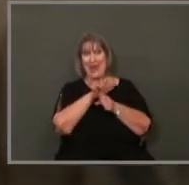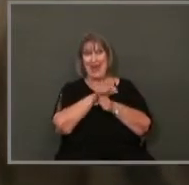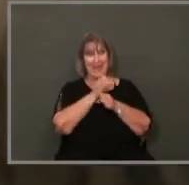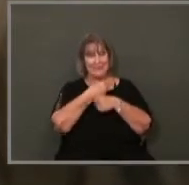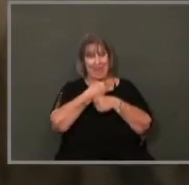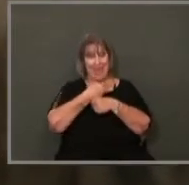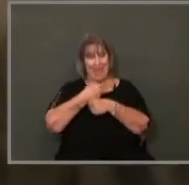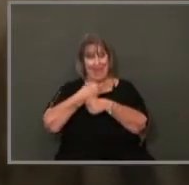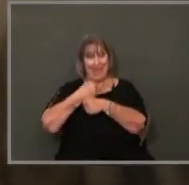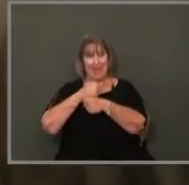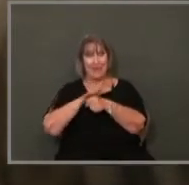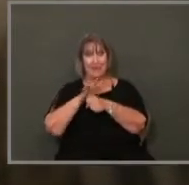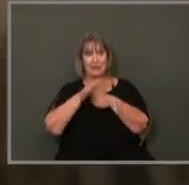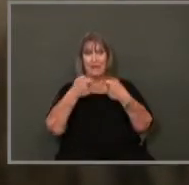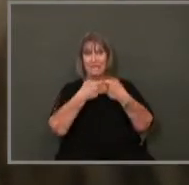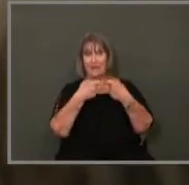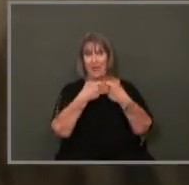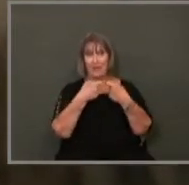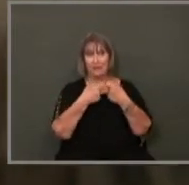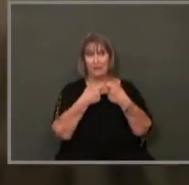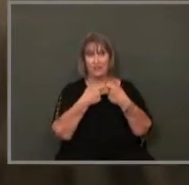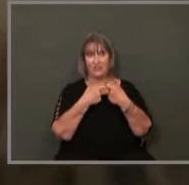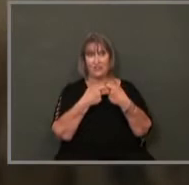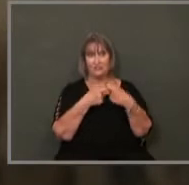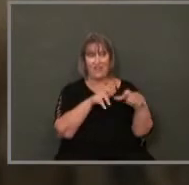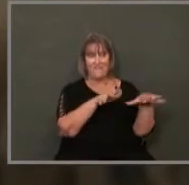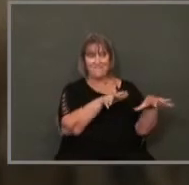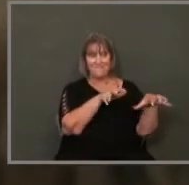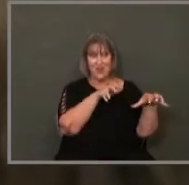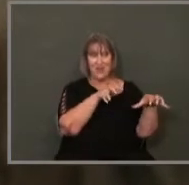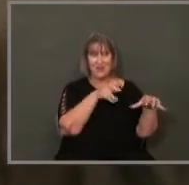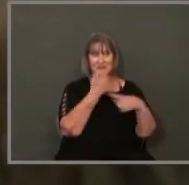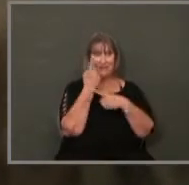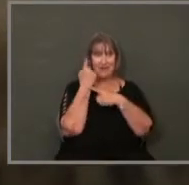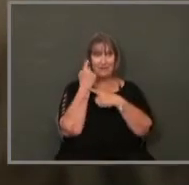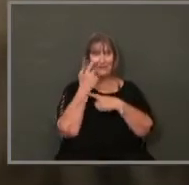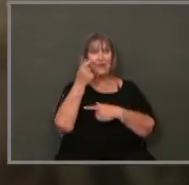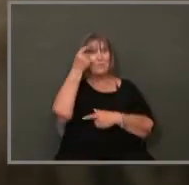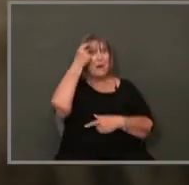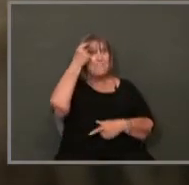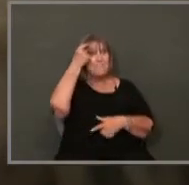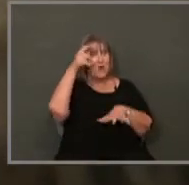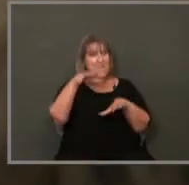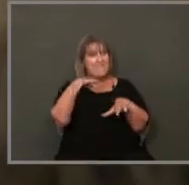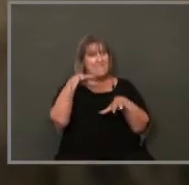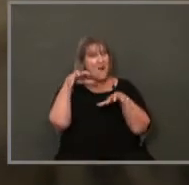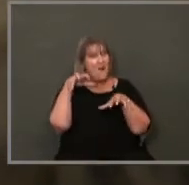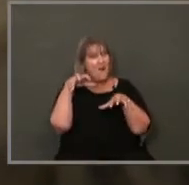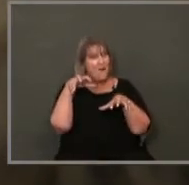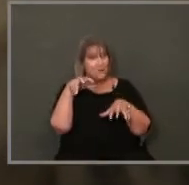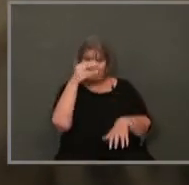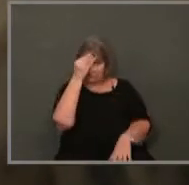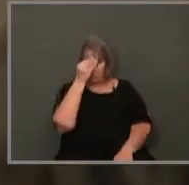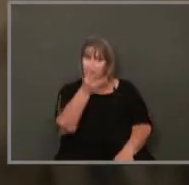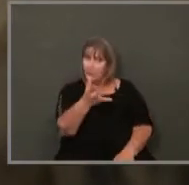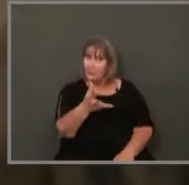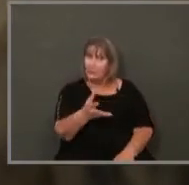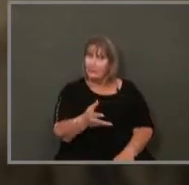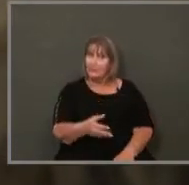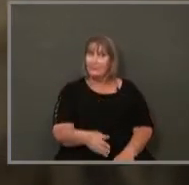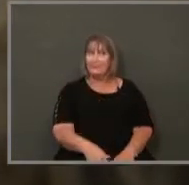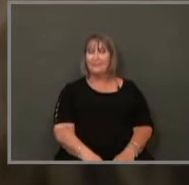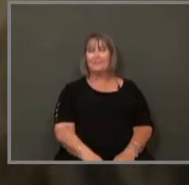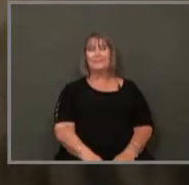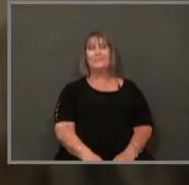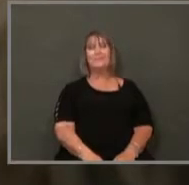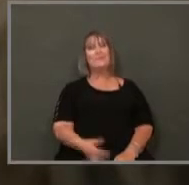the big freeze, that I freeze all my brain cells. And by the way, and so